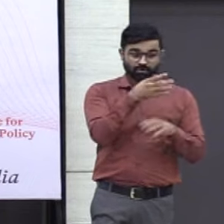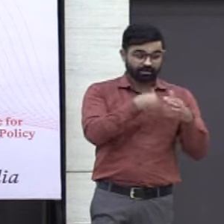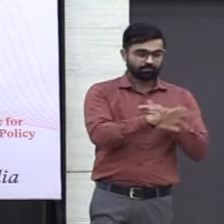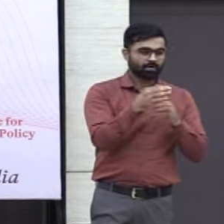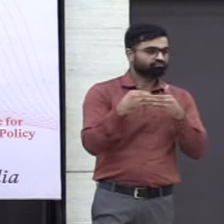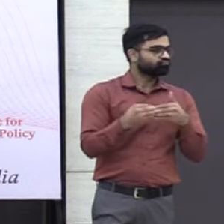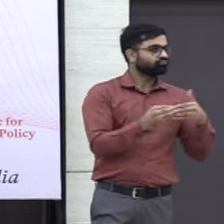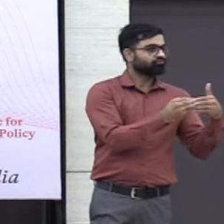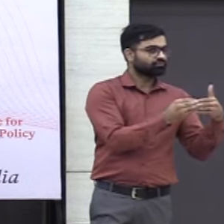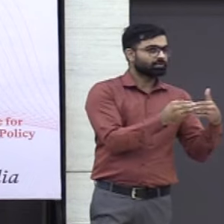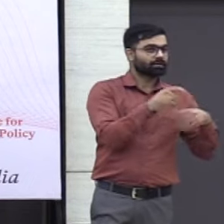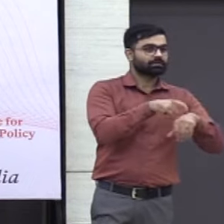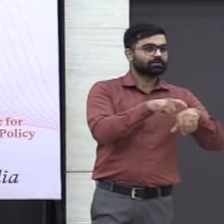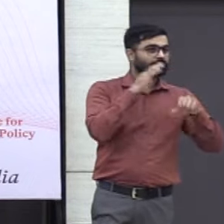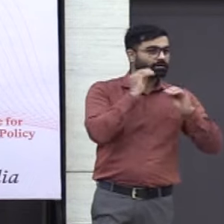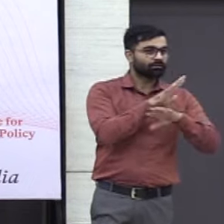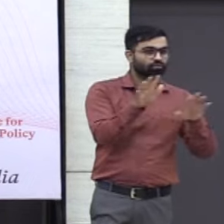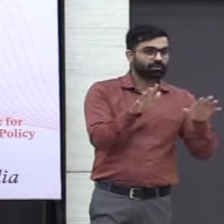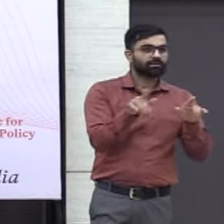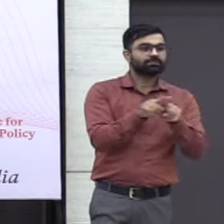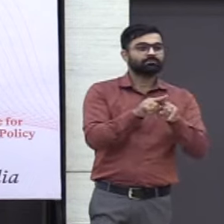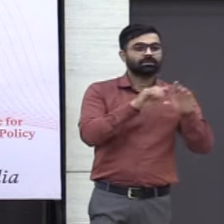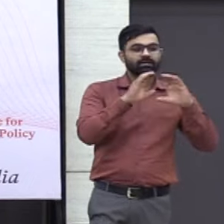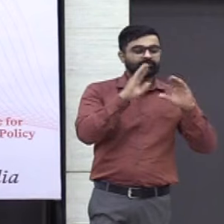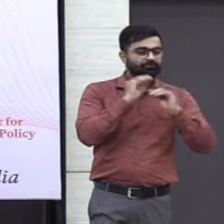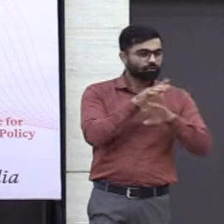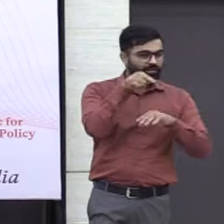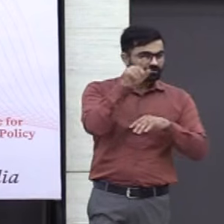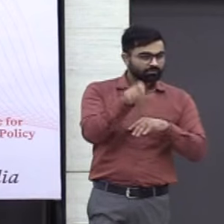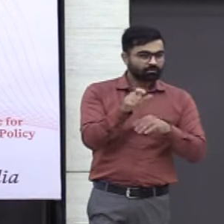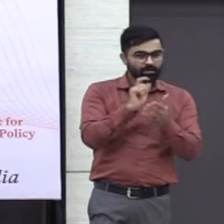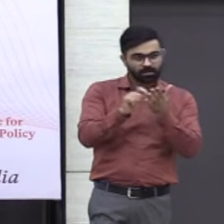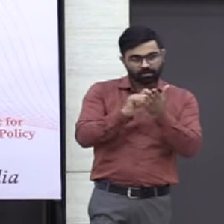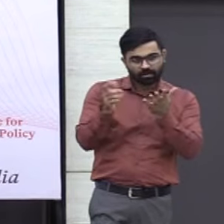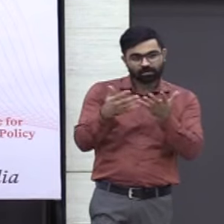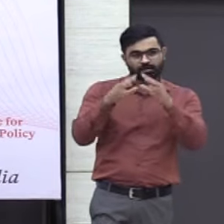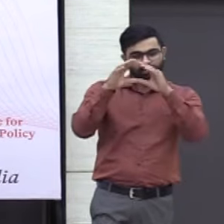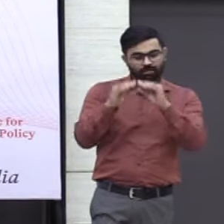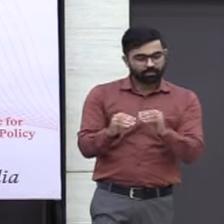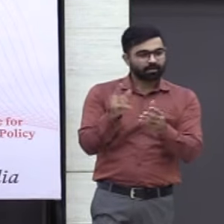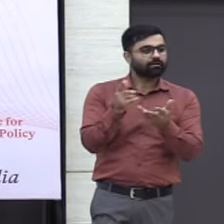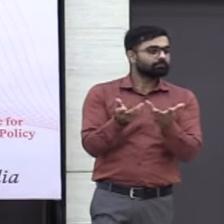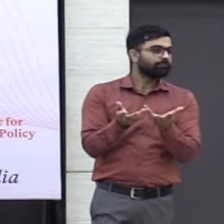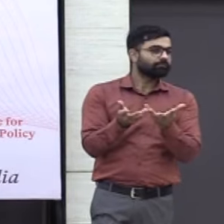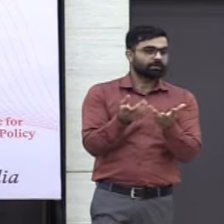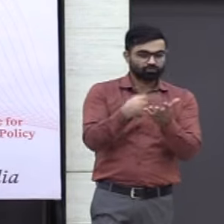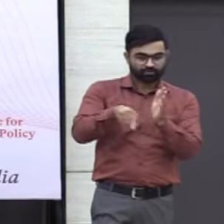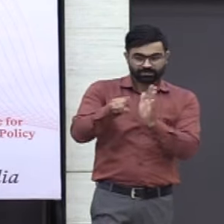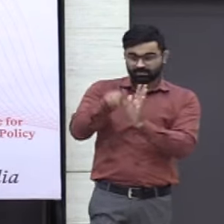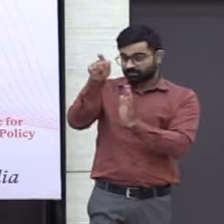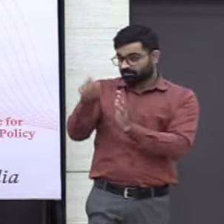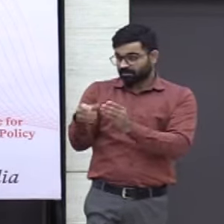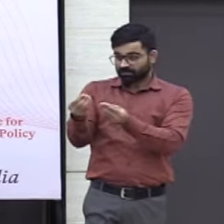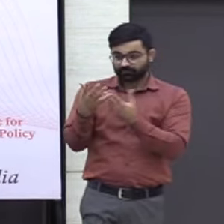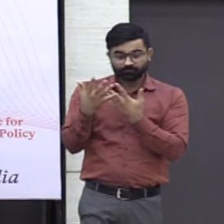his direction and be read over to the informant, and every such information, whether given in writing or reduced in writing, shall be signed by the person